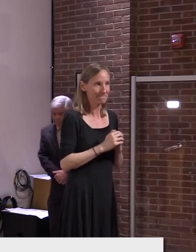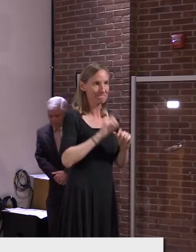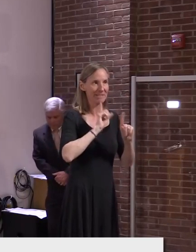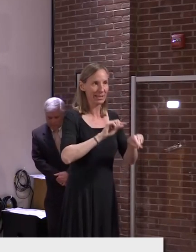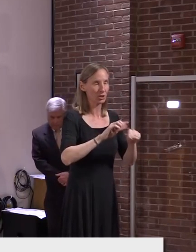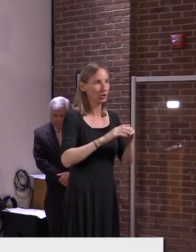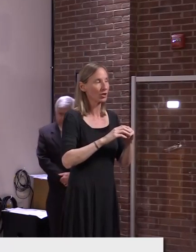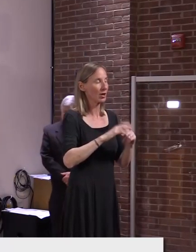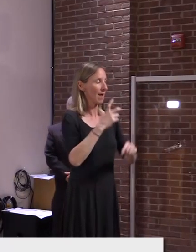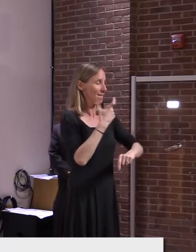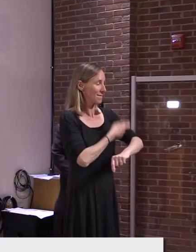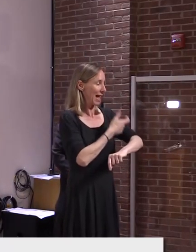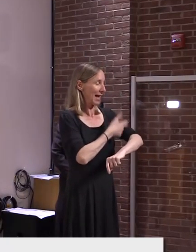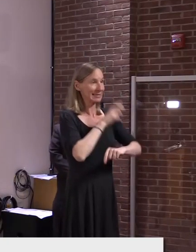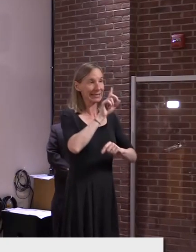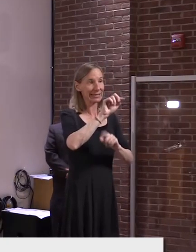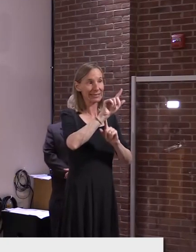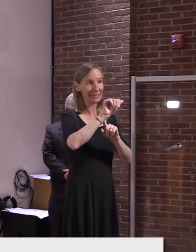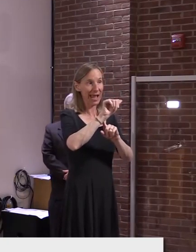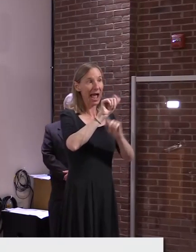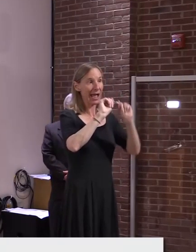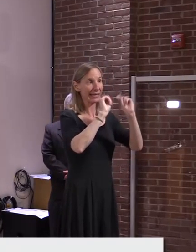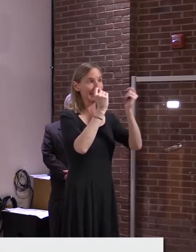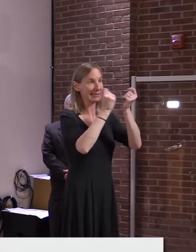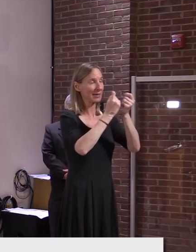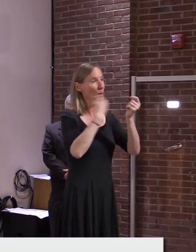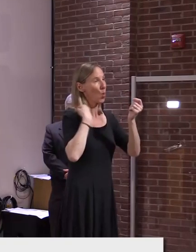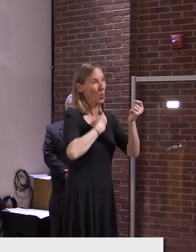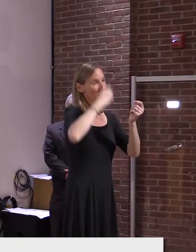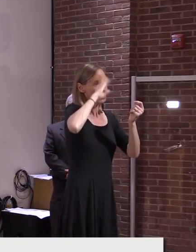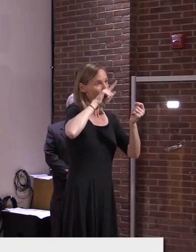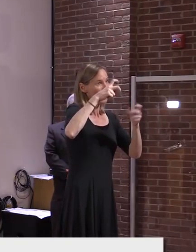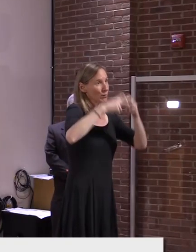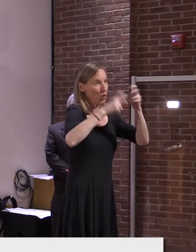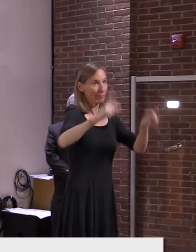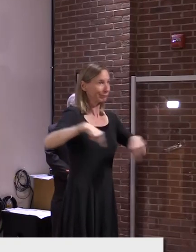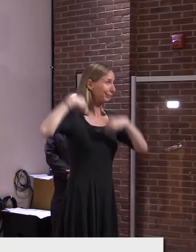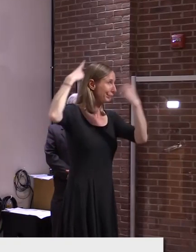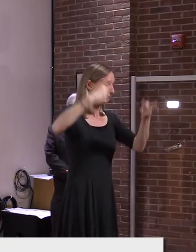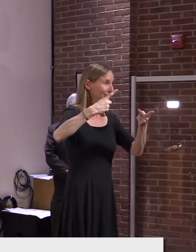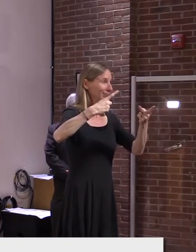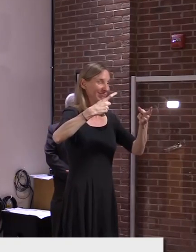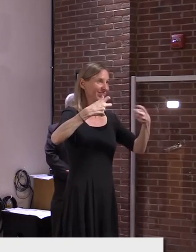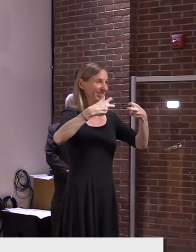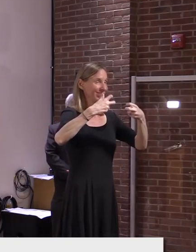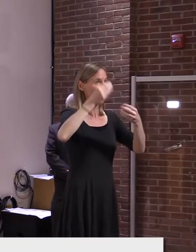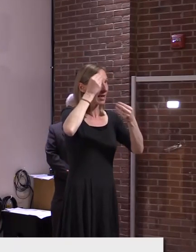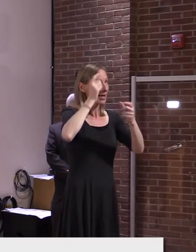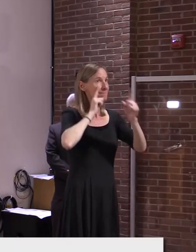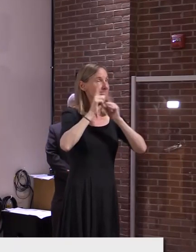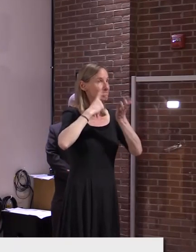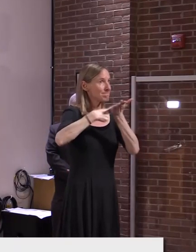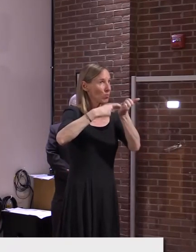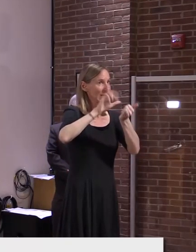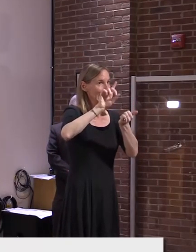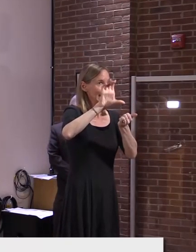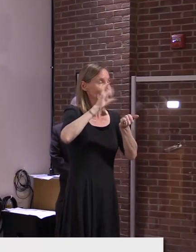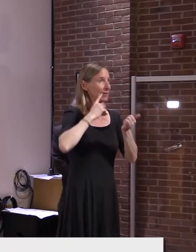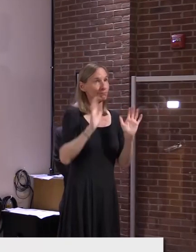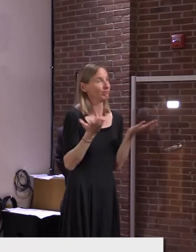But our vaccine data team has known about this issue and discussed this issue with CDC on a very ongoing